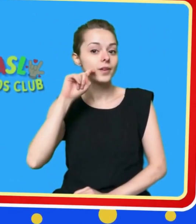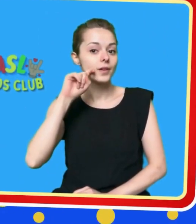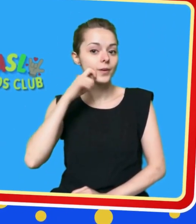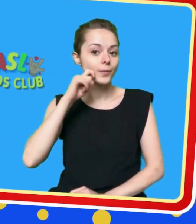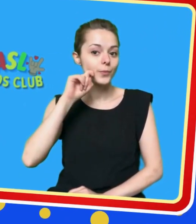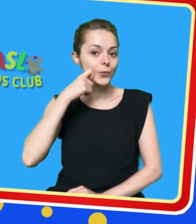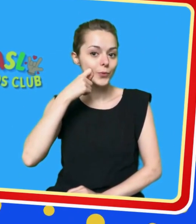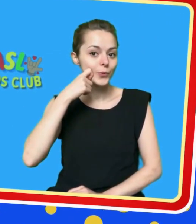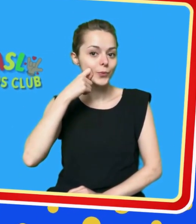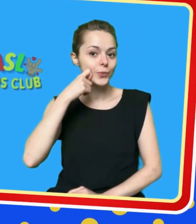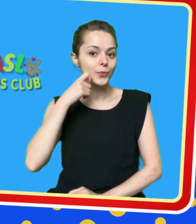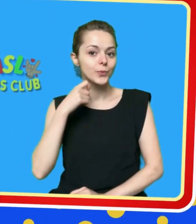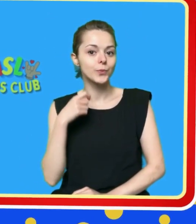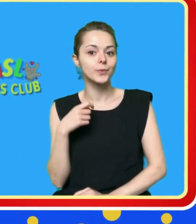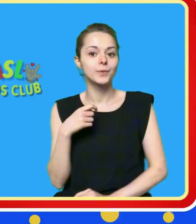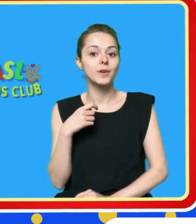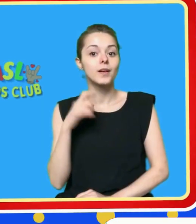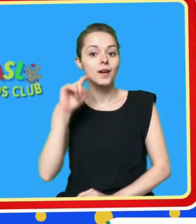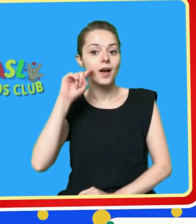Can you guess this food sign?